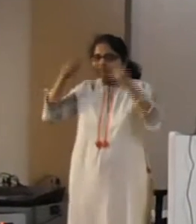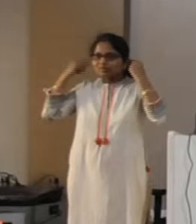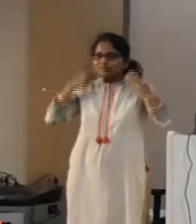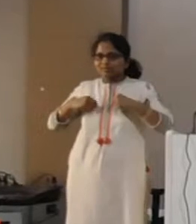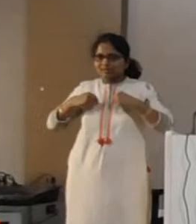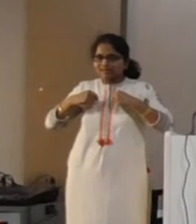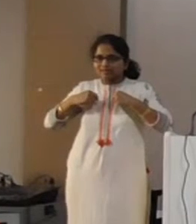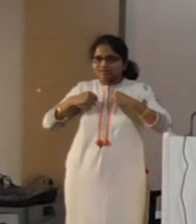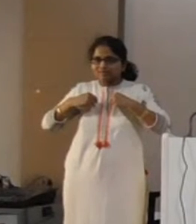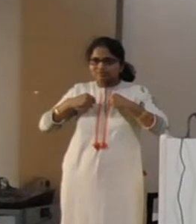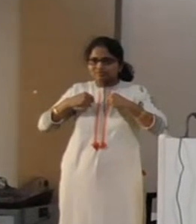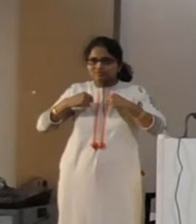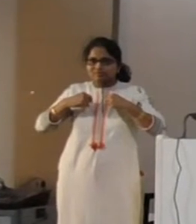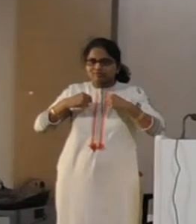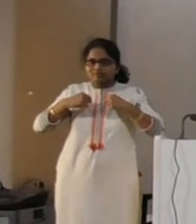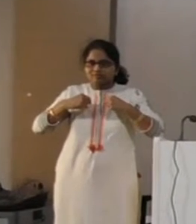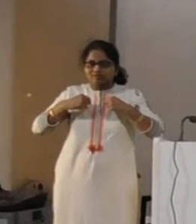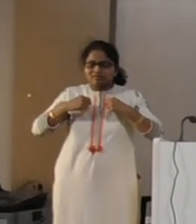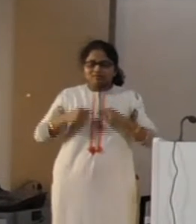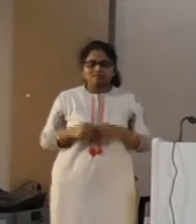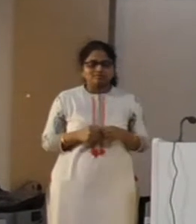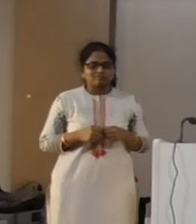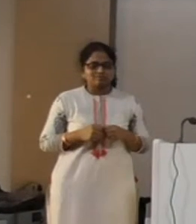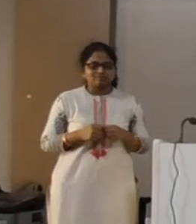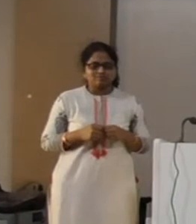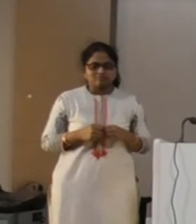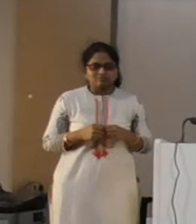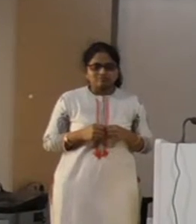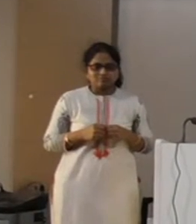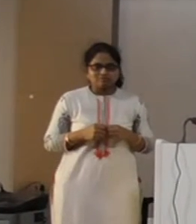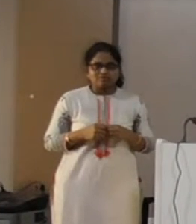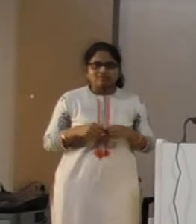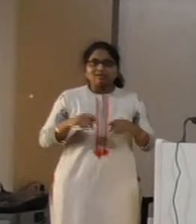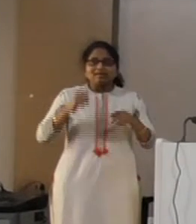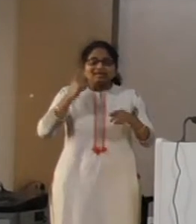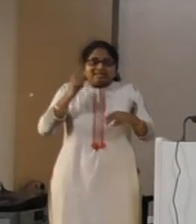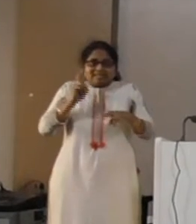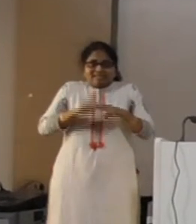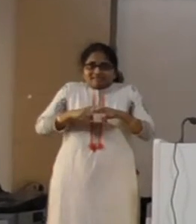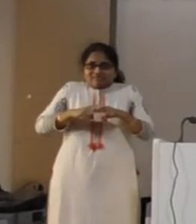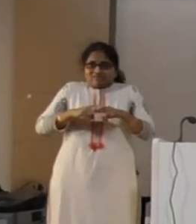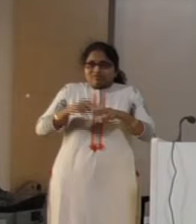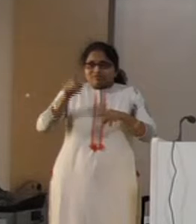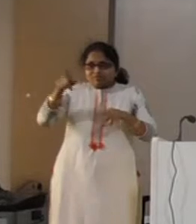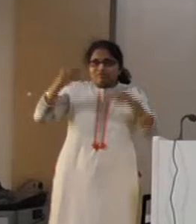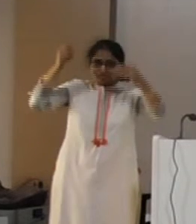And you will be able to enter the polling station when your turn comes.